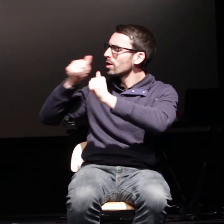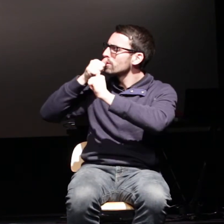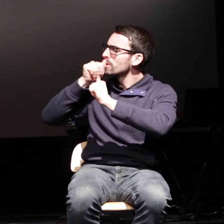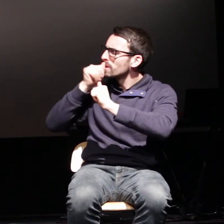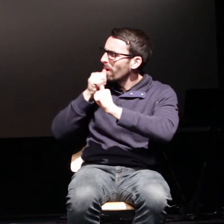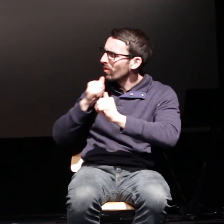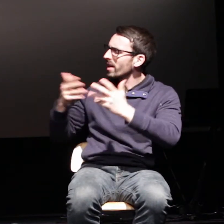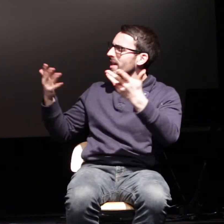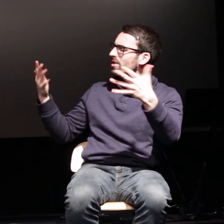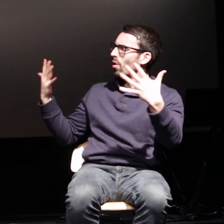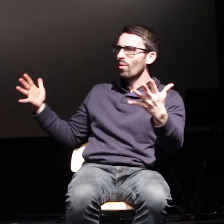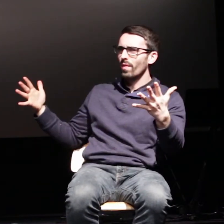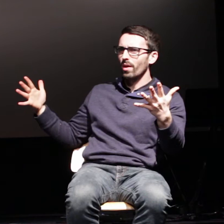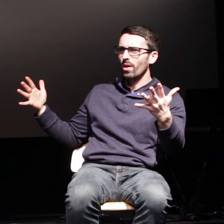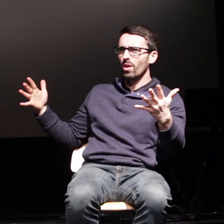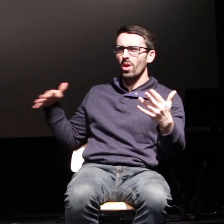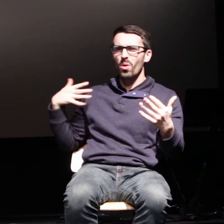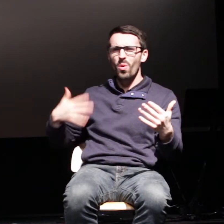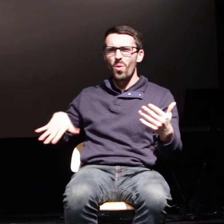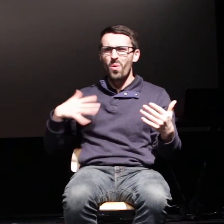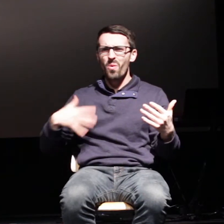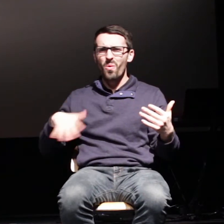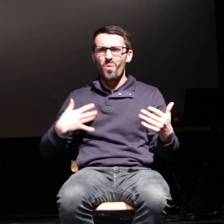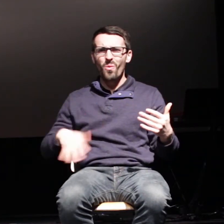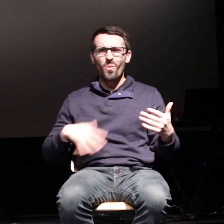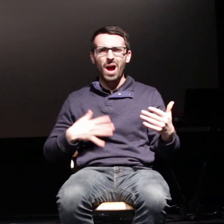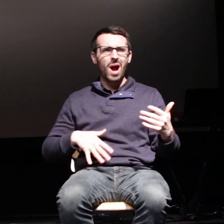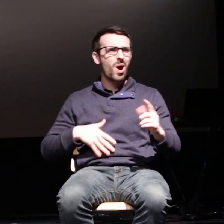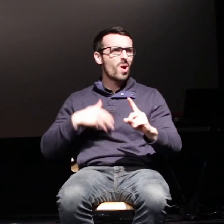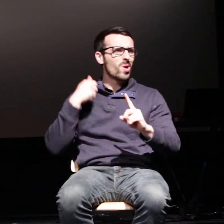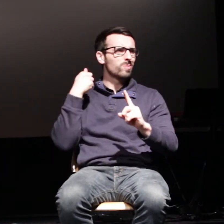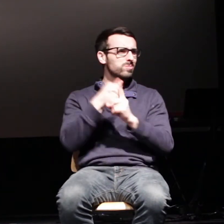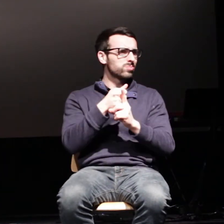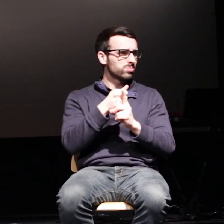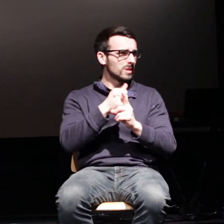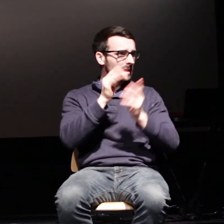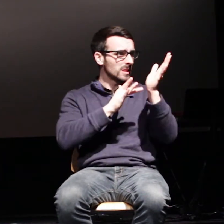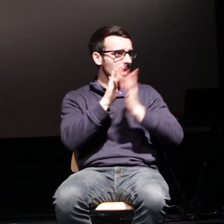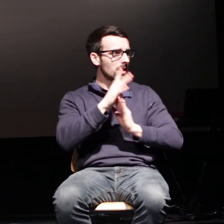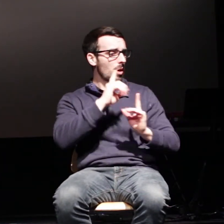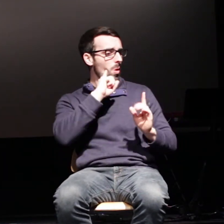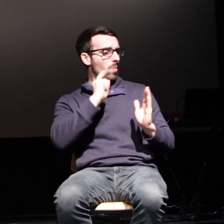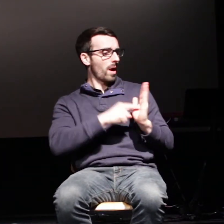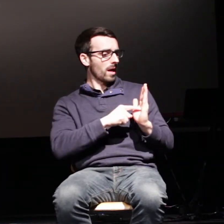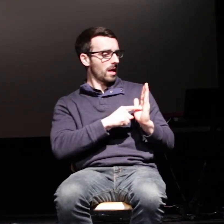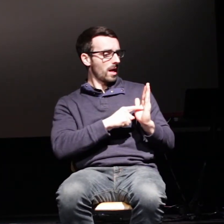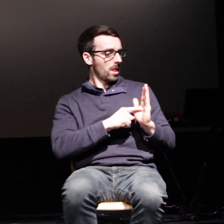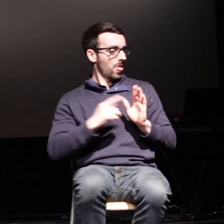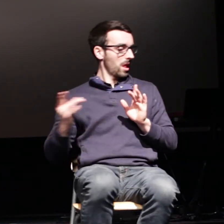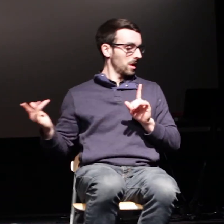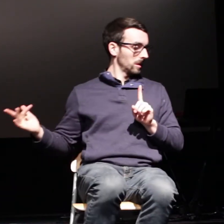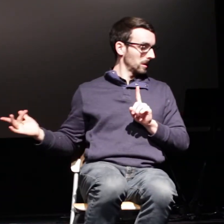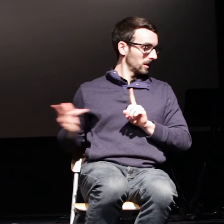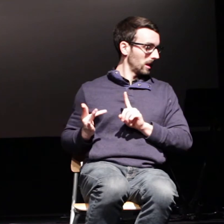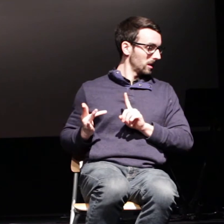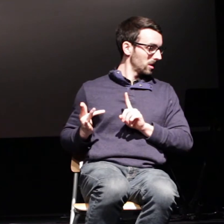So there's this huge moment where Jesus recognizes that he feels power go out from him. He knows something had happened. And so he turns around and he